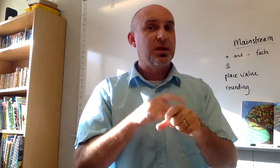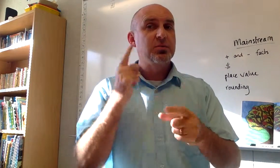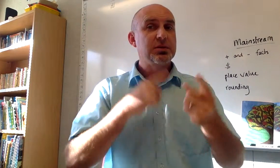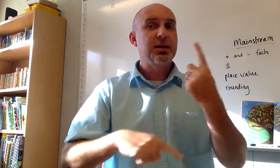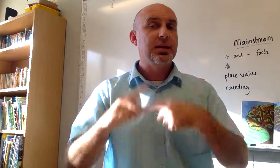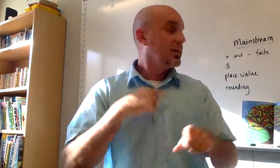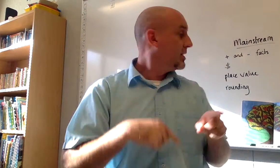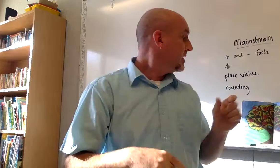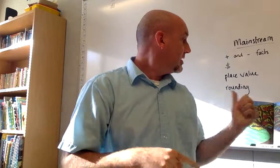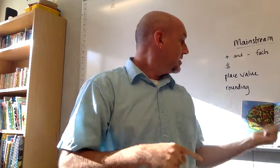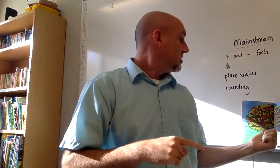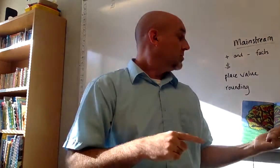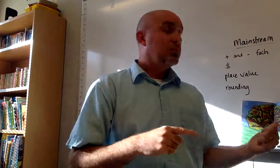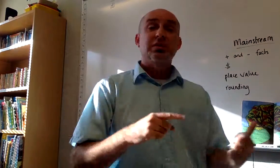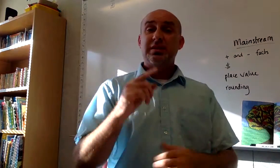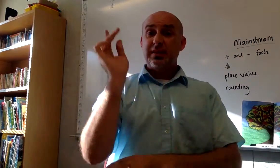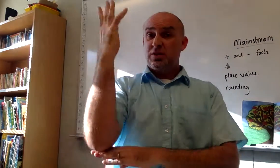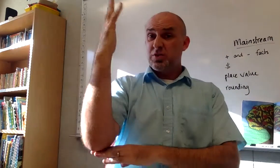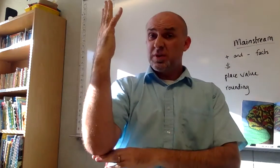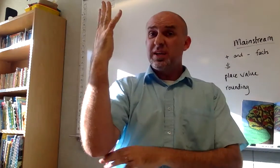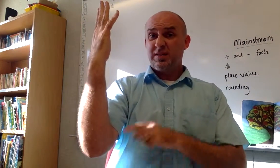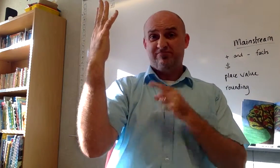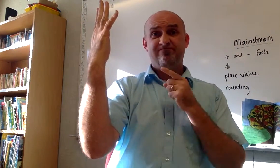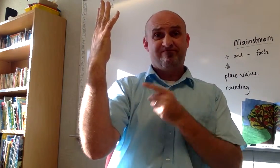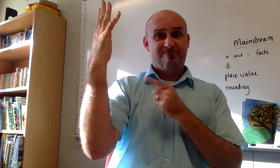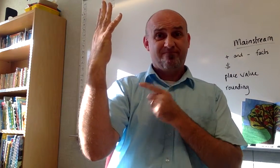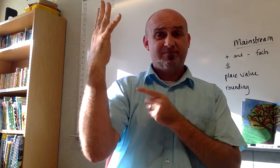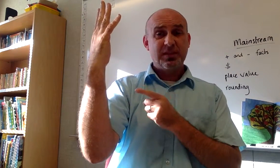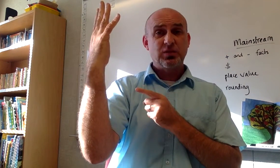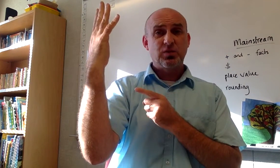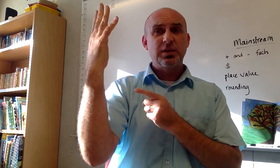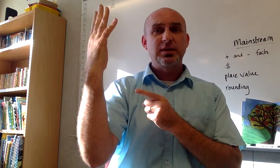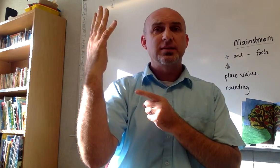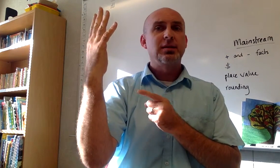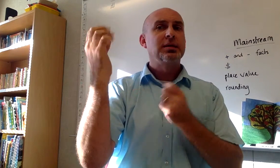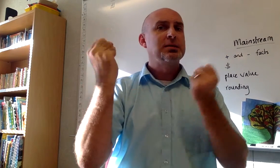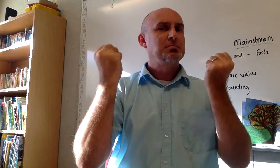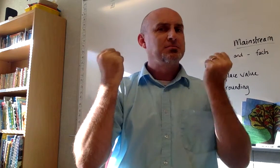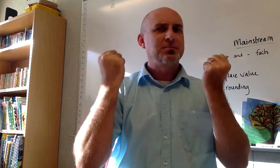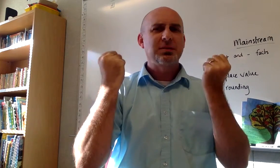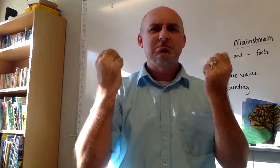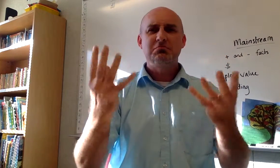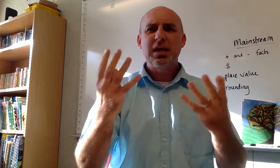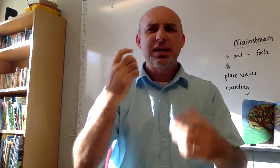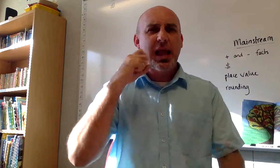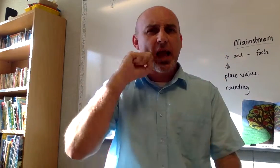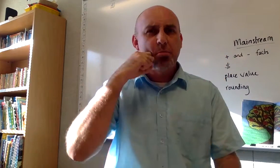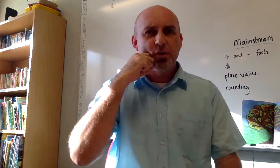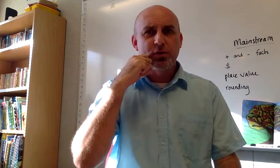you're signing. So you can say the tree, this tree, many